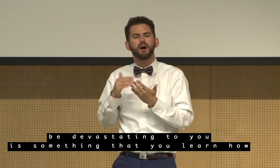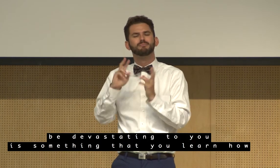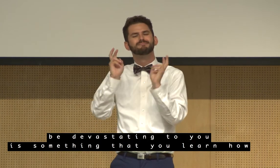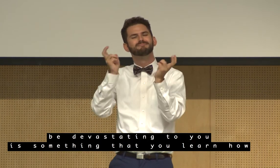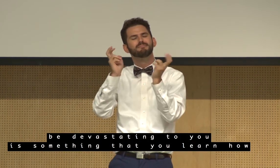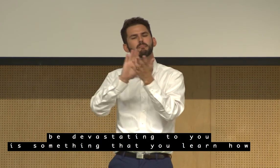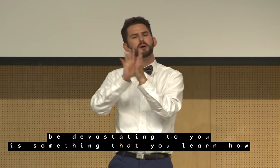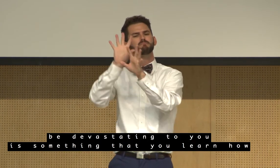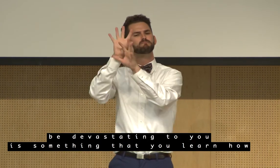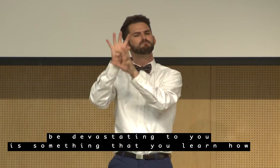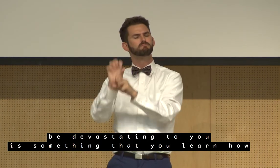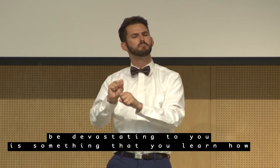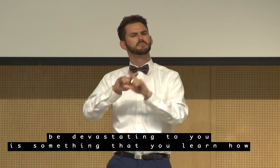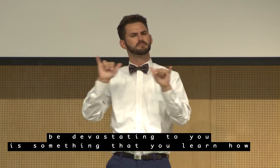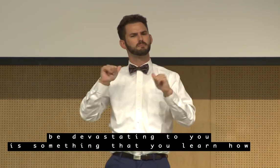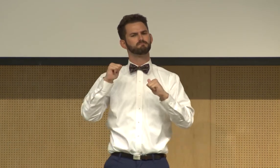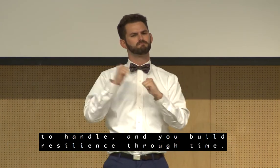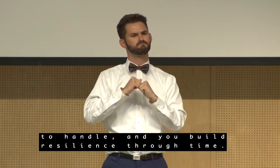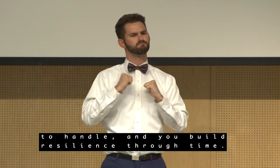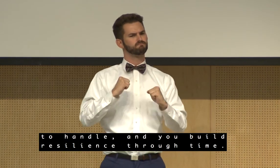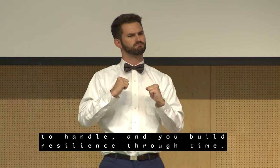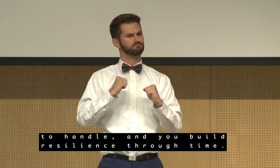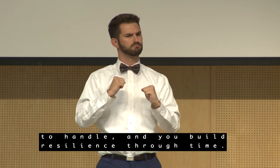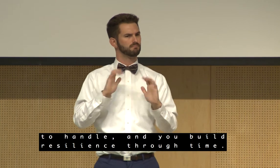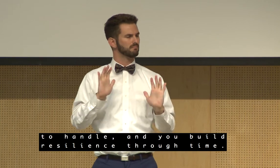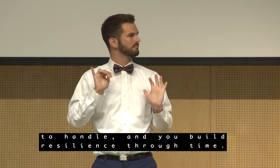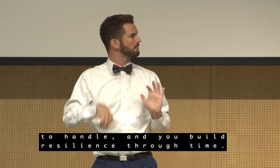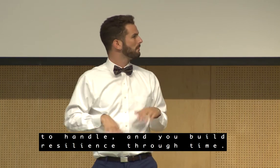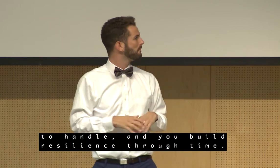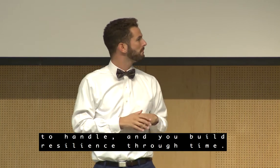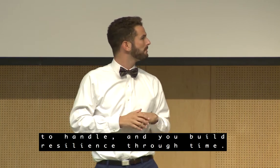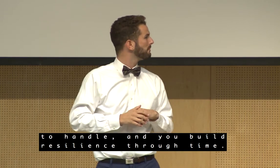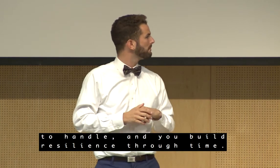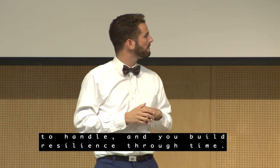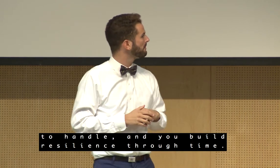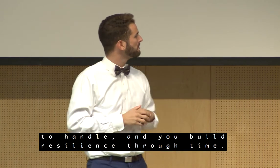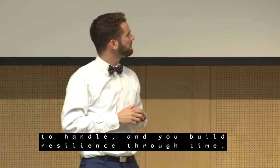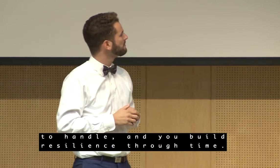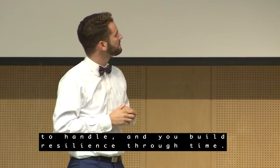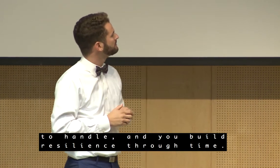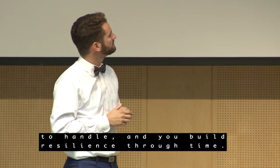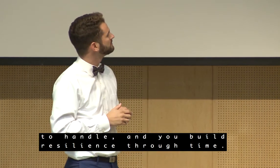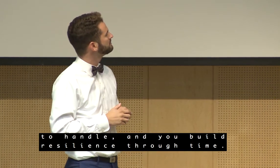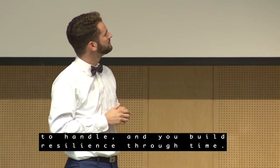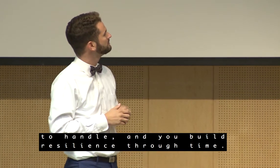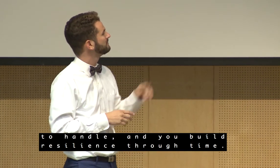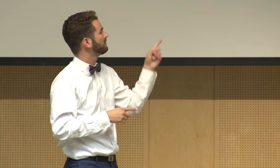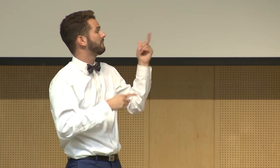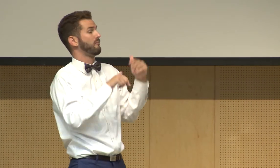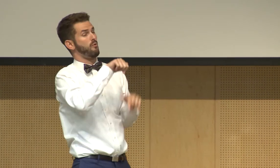to you is something that you learn how to handle, and you build resilience through time.